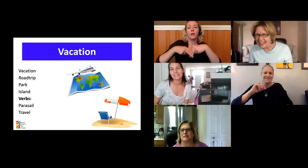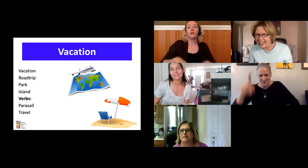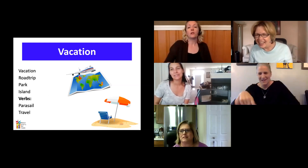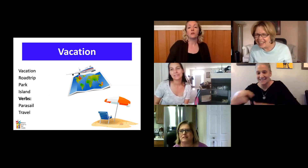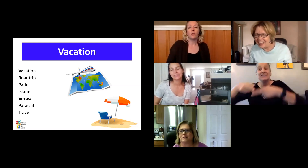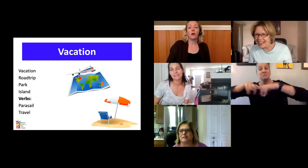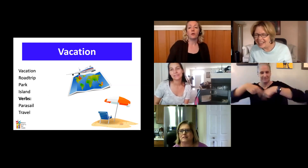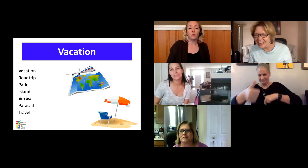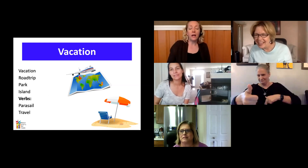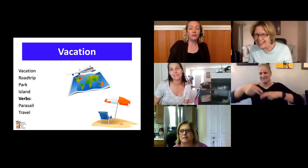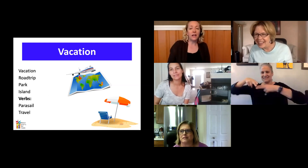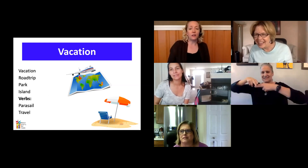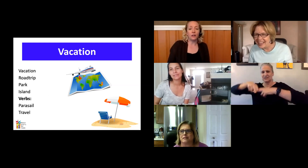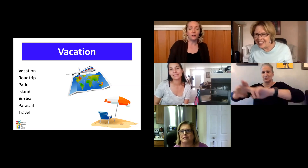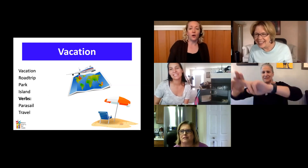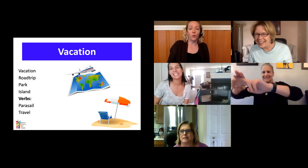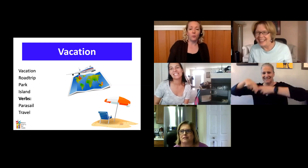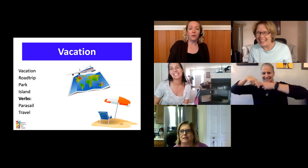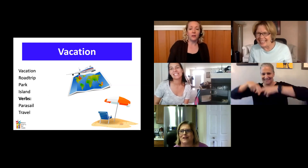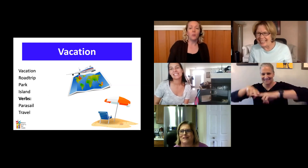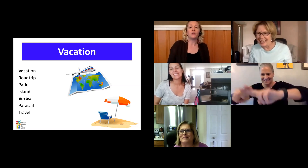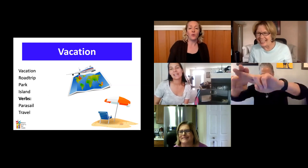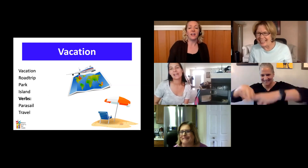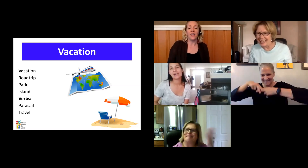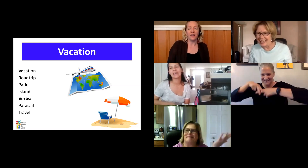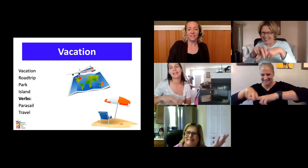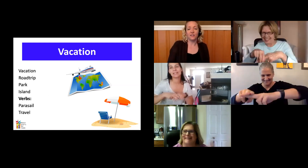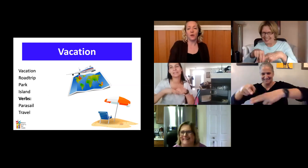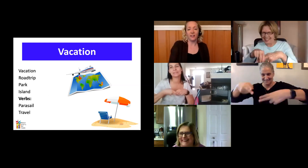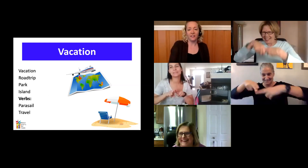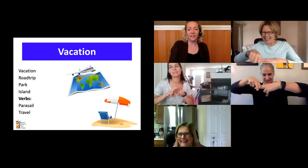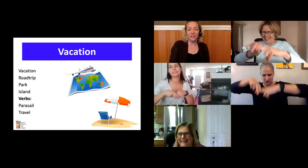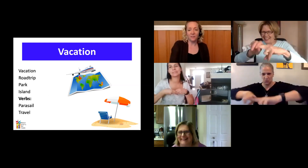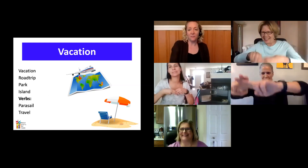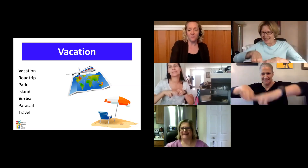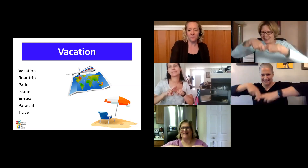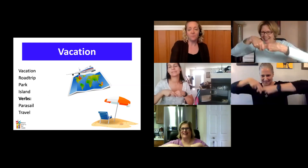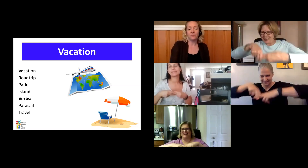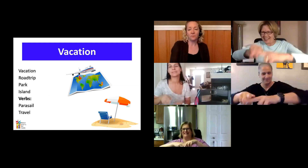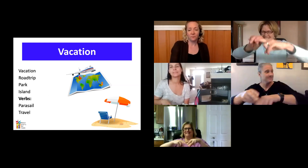Okay, well, that's dancing. So, you know, but swing, yes, swing like this.